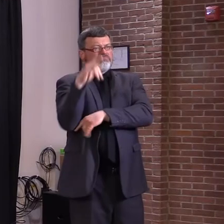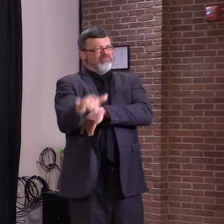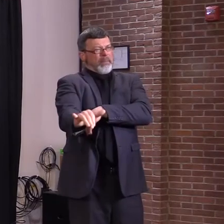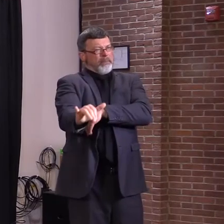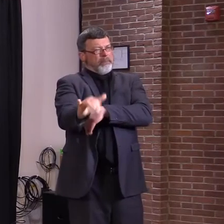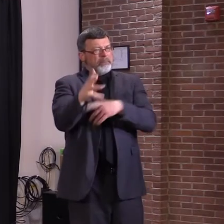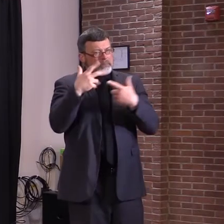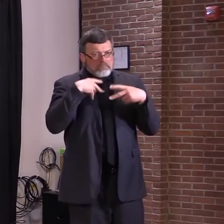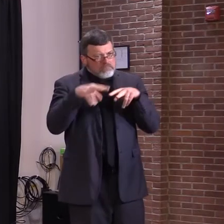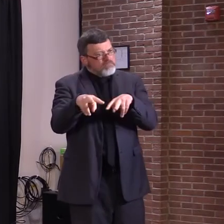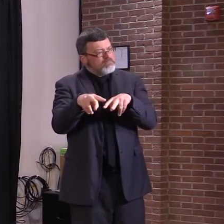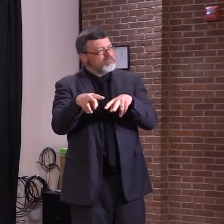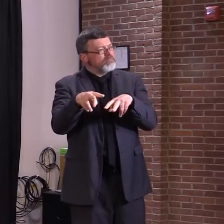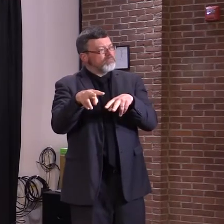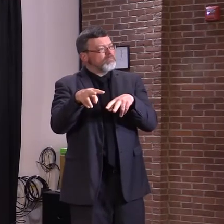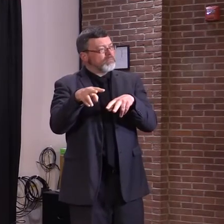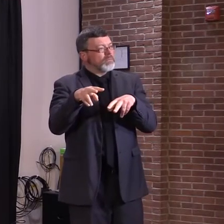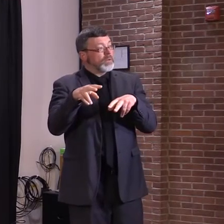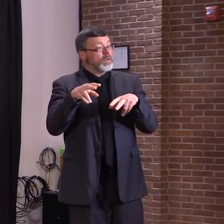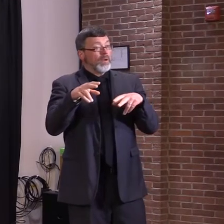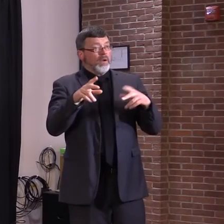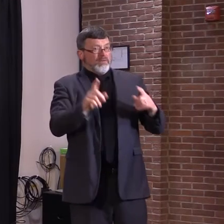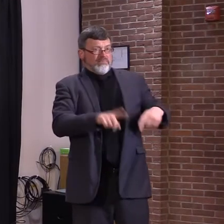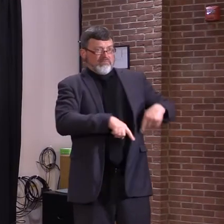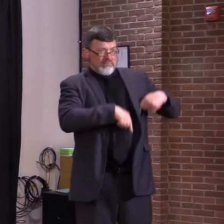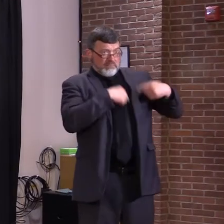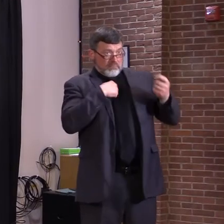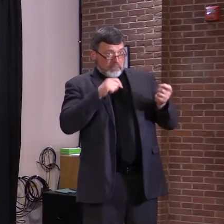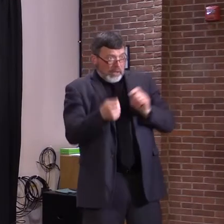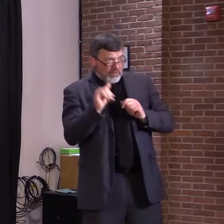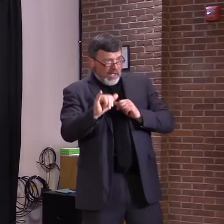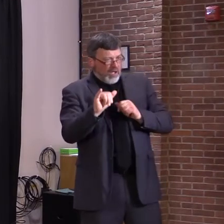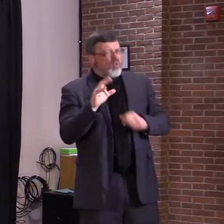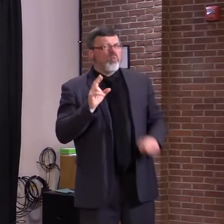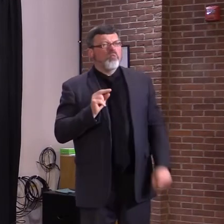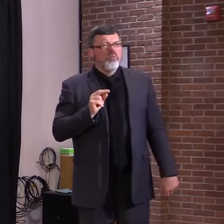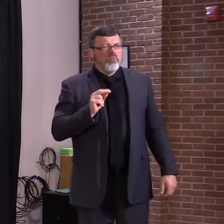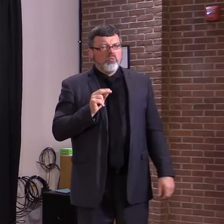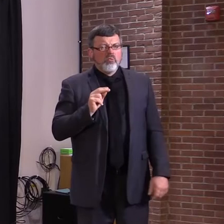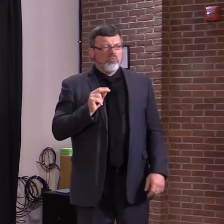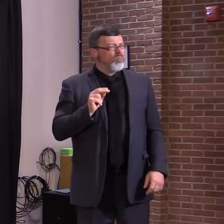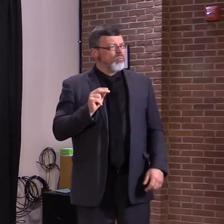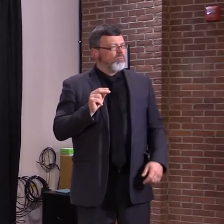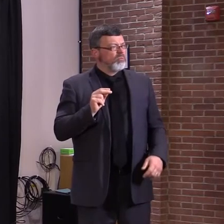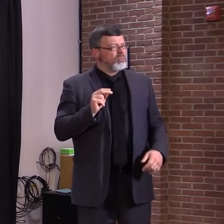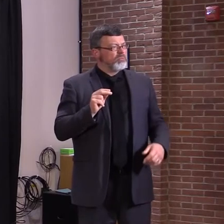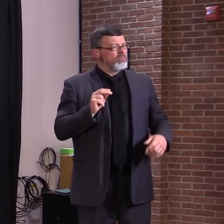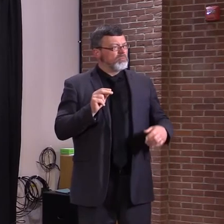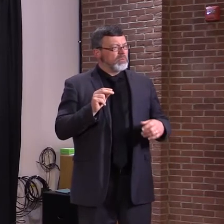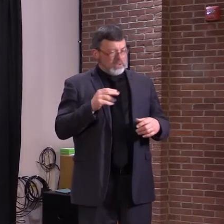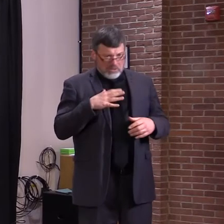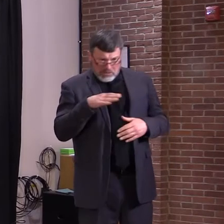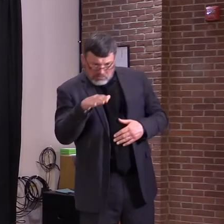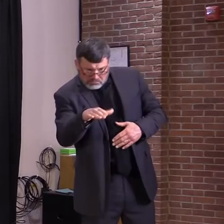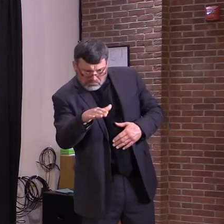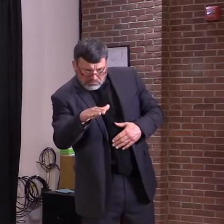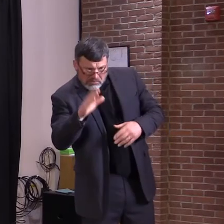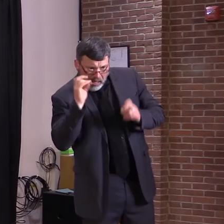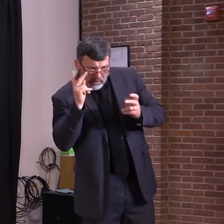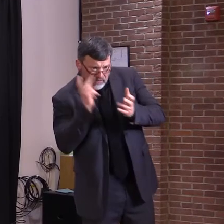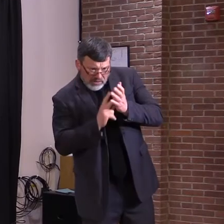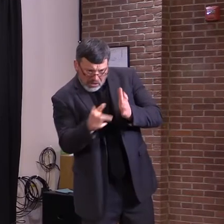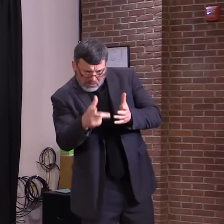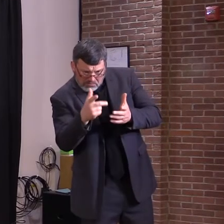on that since we've been doing that for 2 years. Secretary French, anything you want to add in terms of